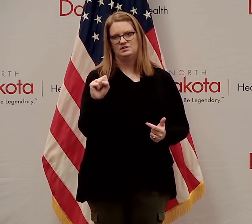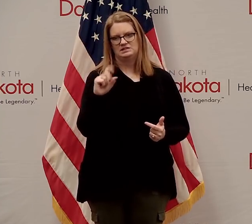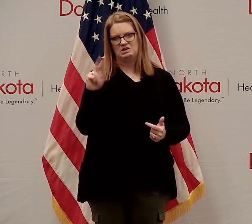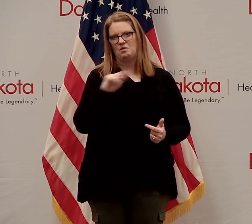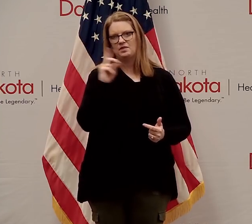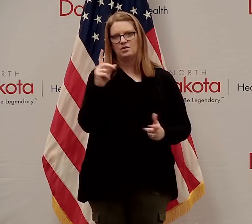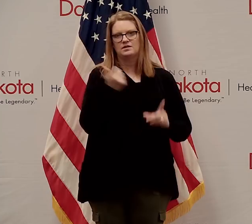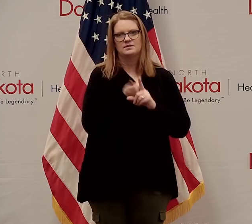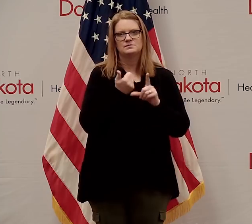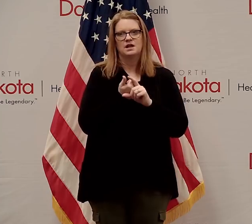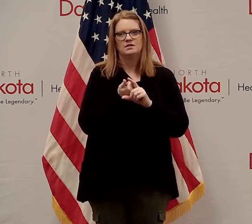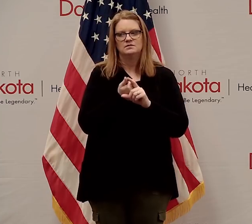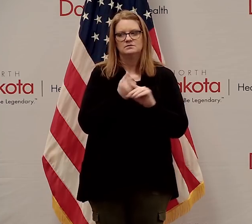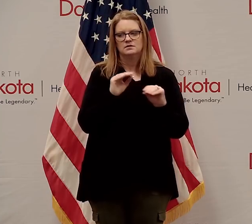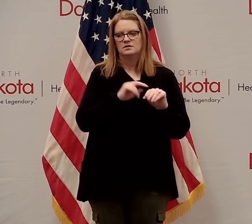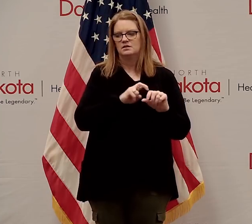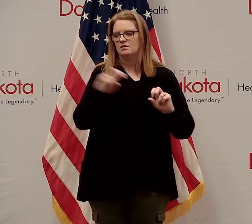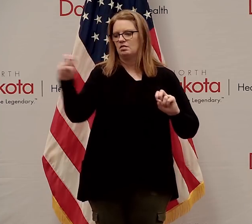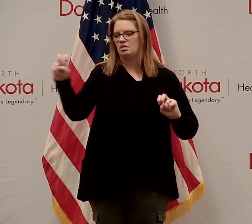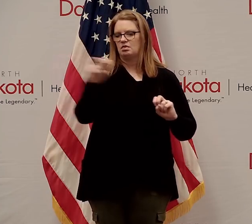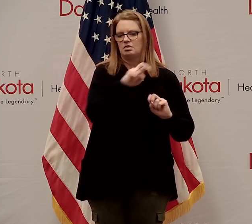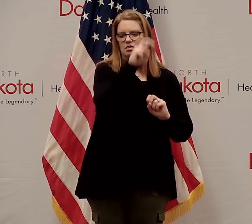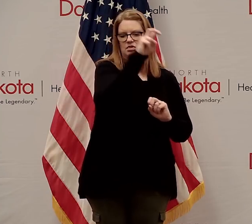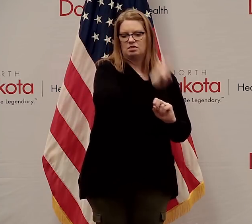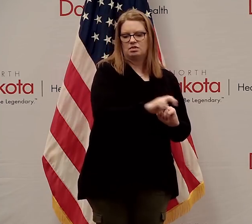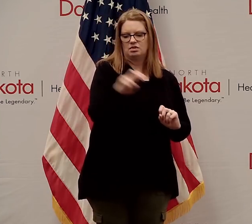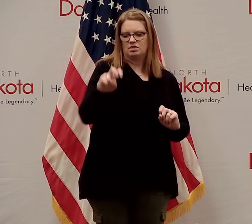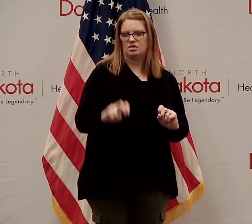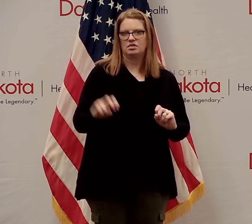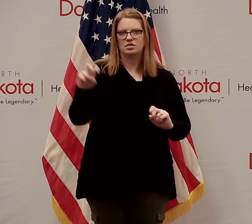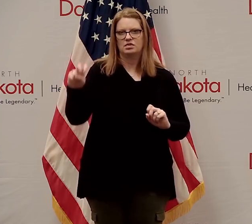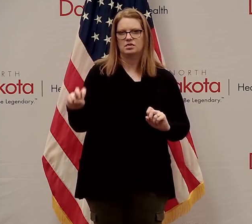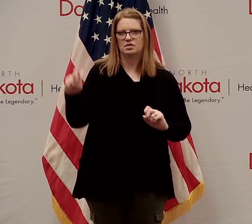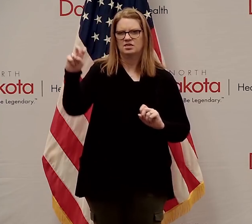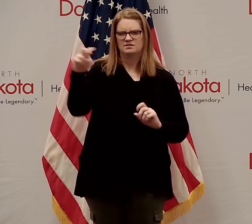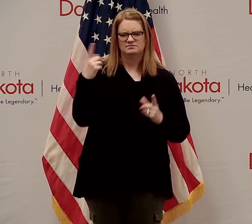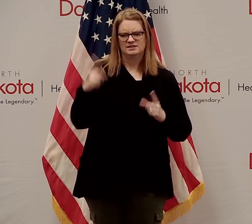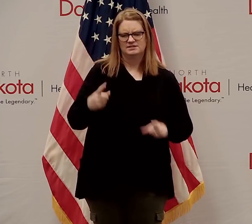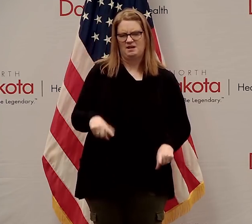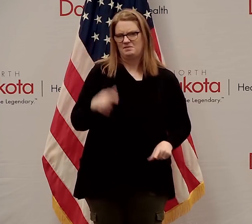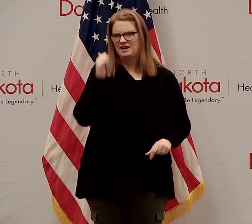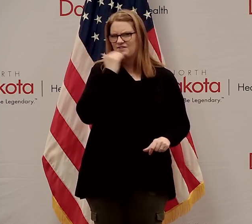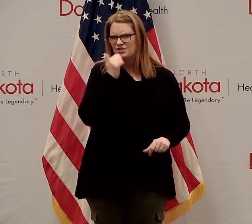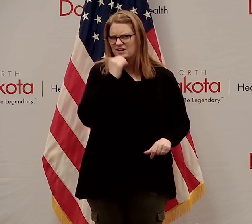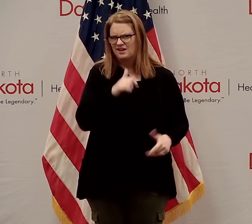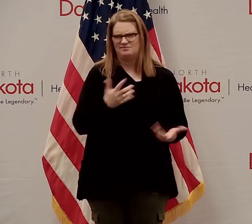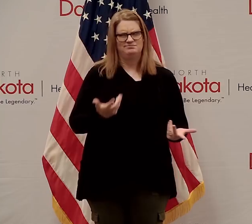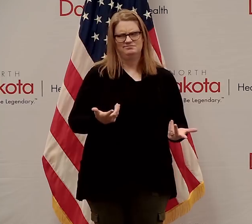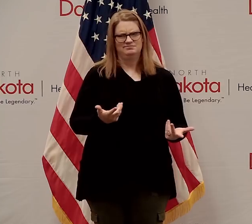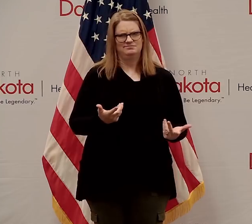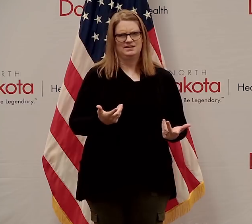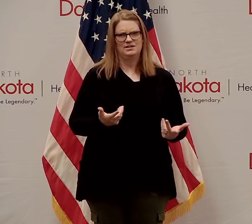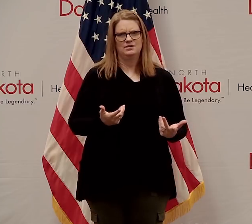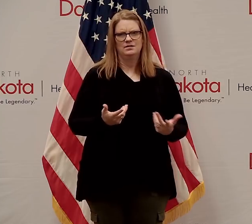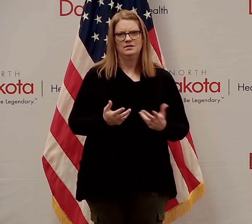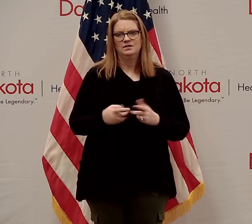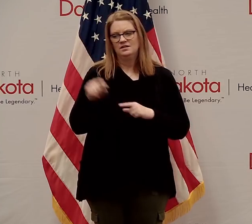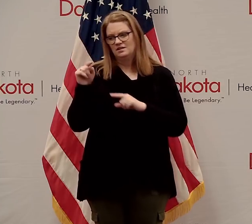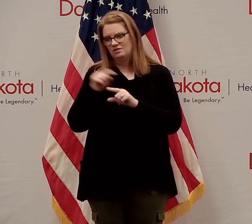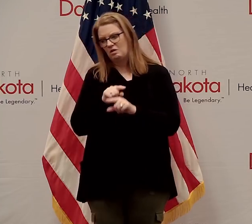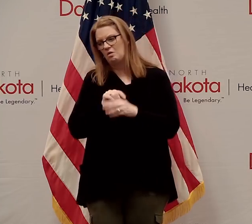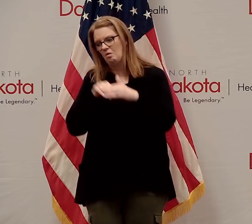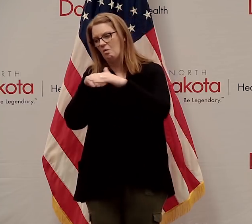to counties that do have positive cases. That travel is happening every day, whether it's for commuting, whether it's